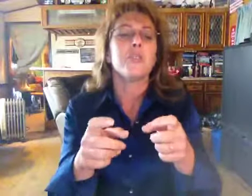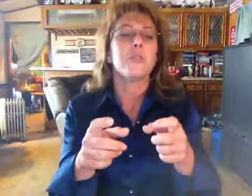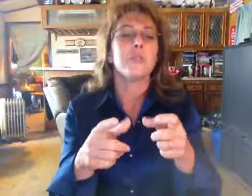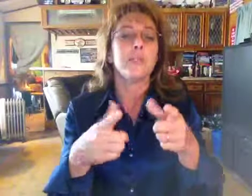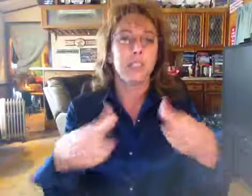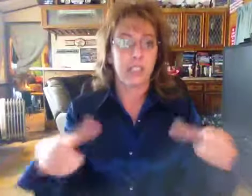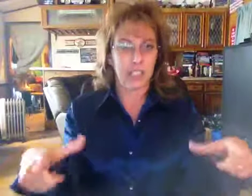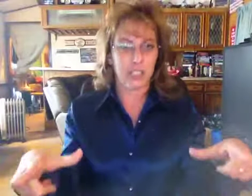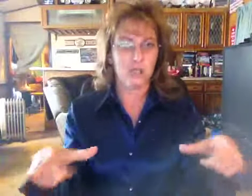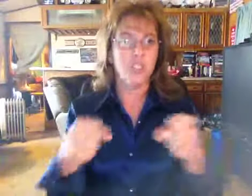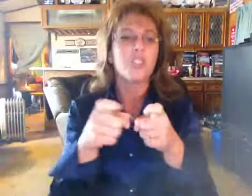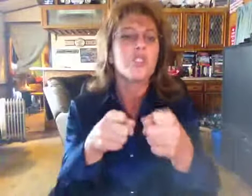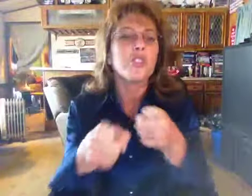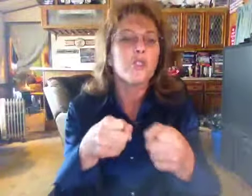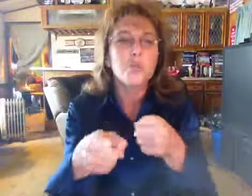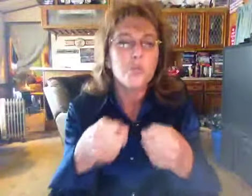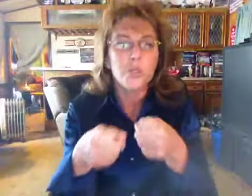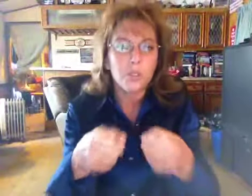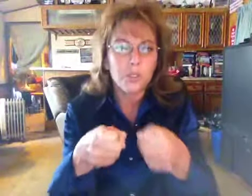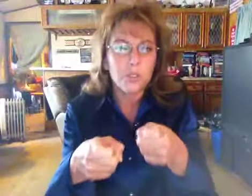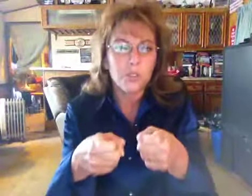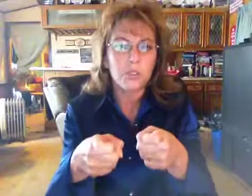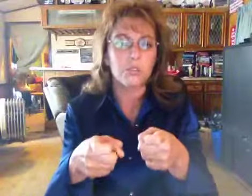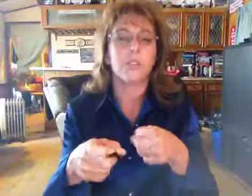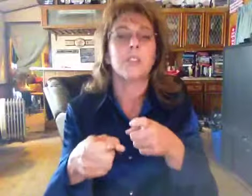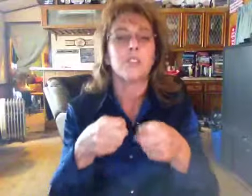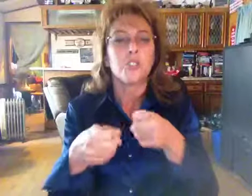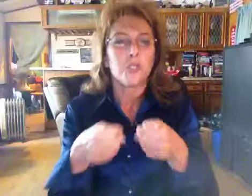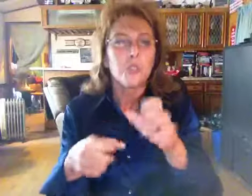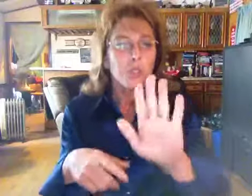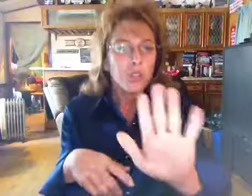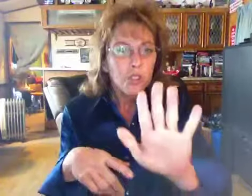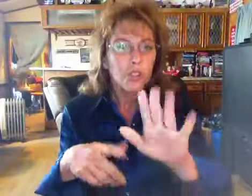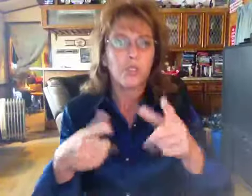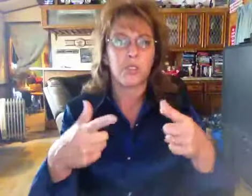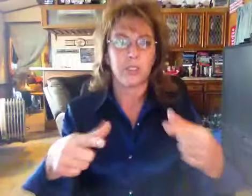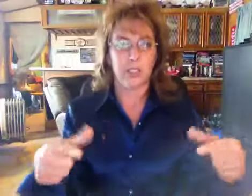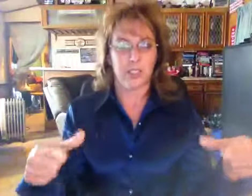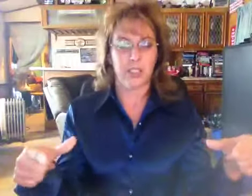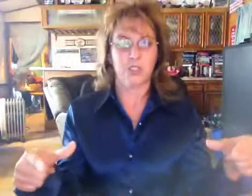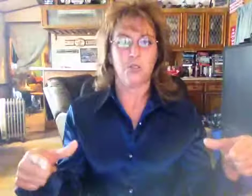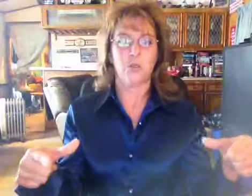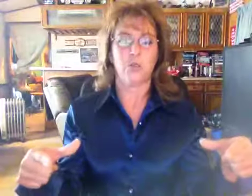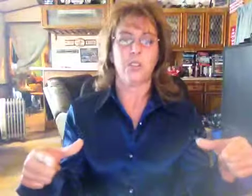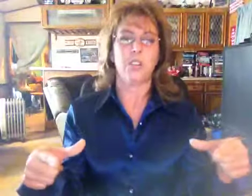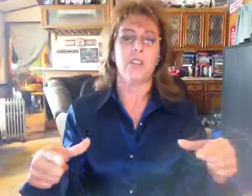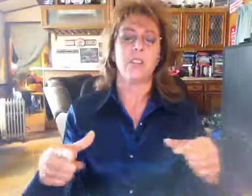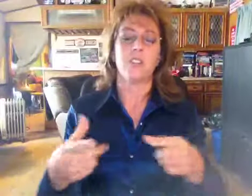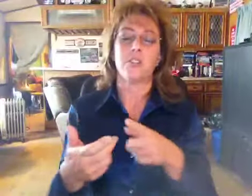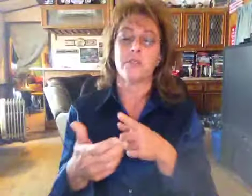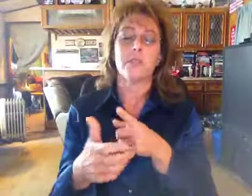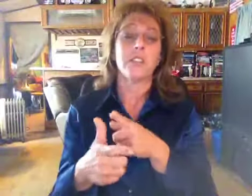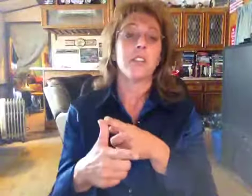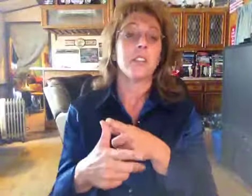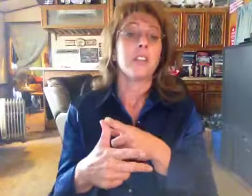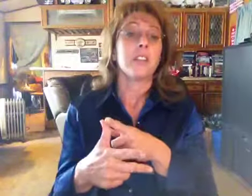command over language doesn't mean that you learn how to speak. We already know that you know how to talk, and we also know that you've done a lot of writing up to